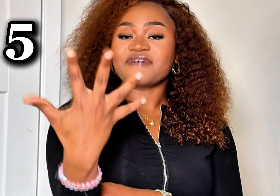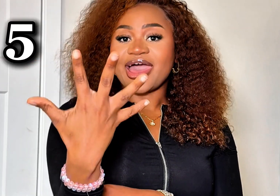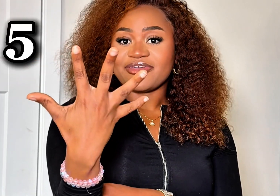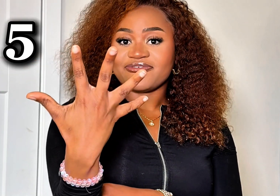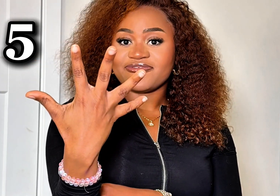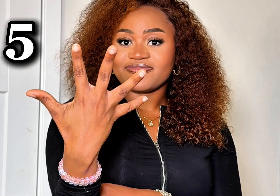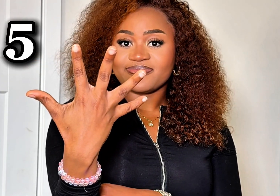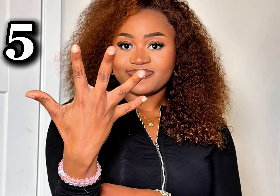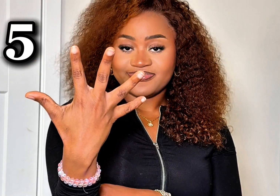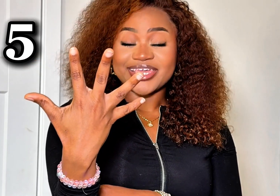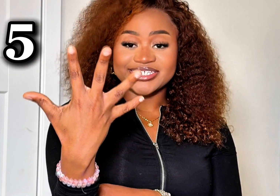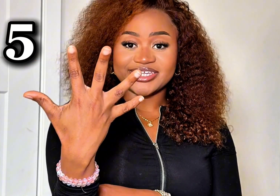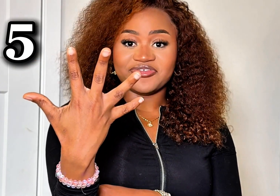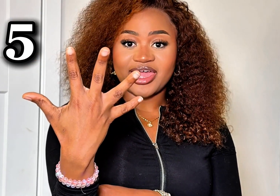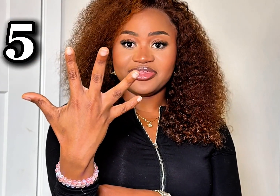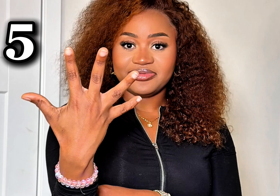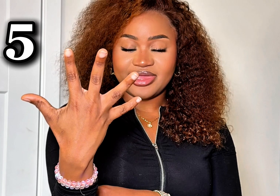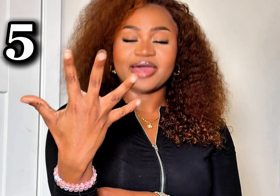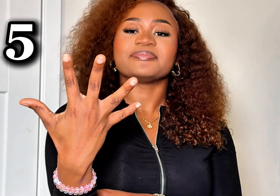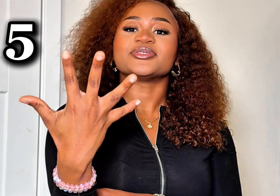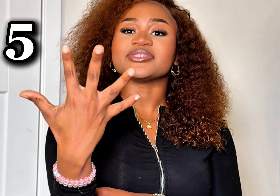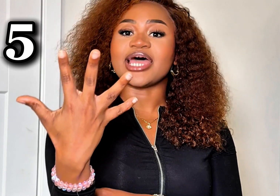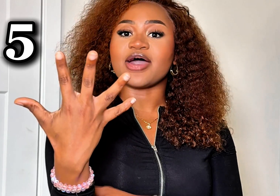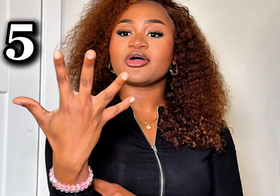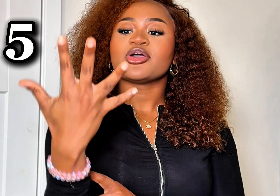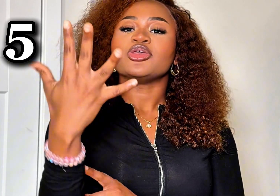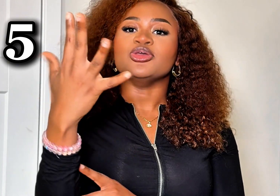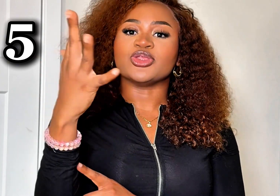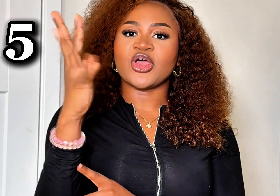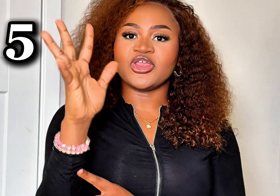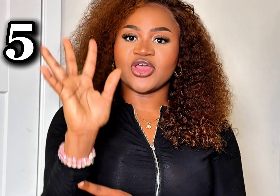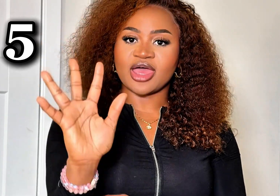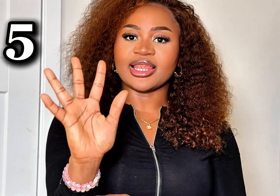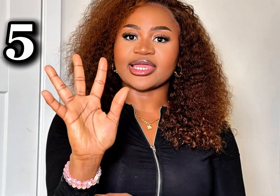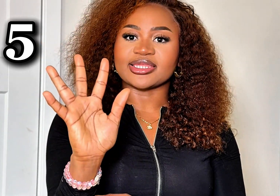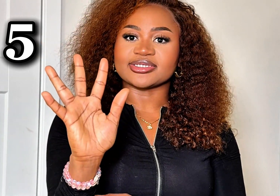5. Easy, right? Yeah. So now you turn your hand like this.